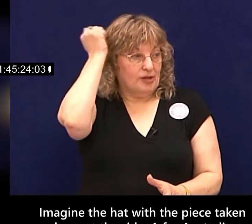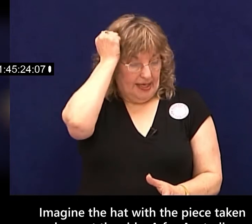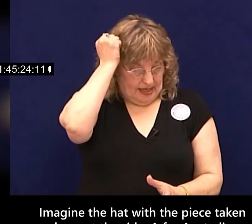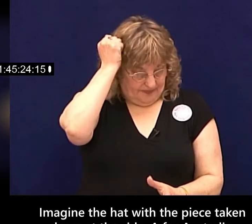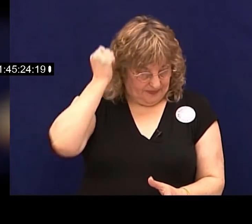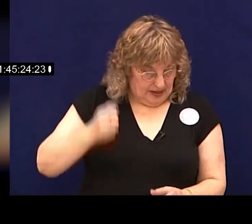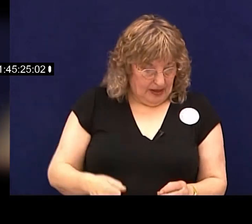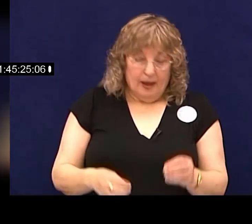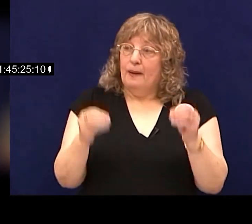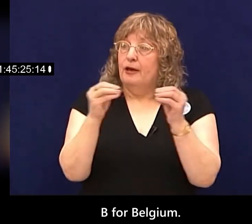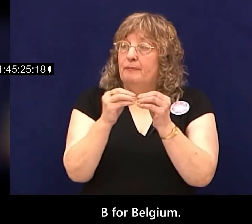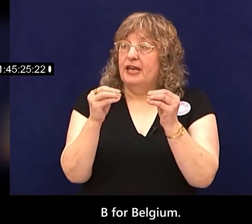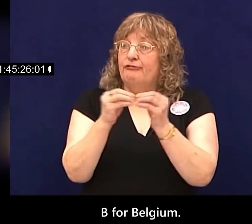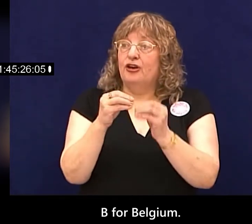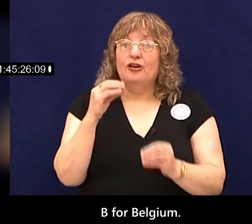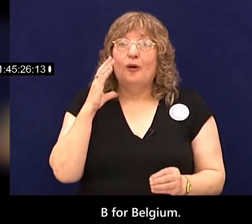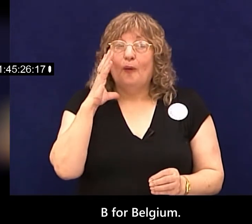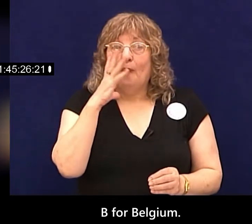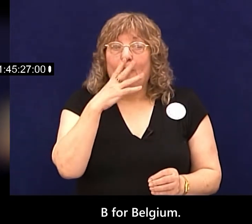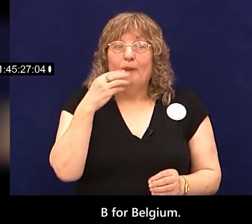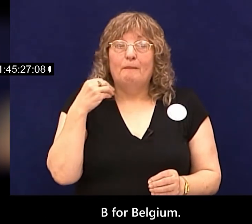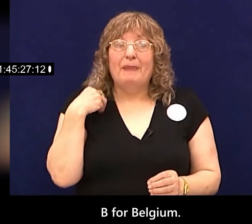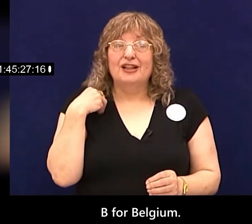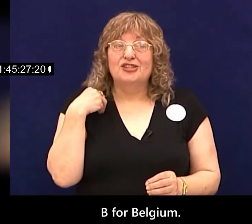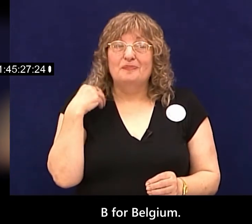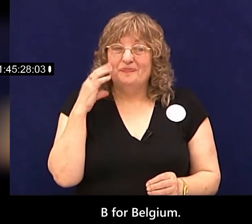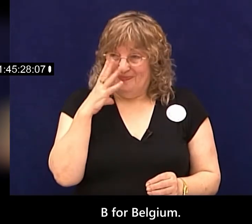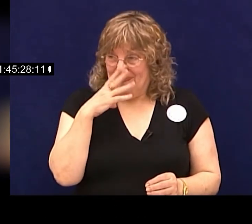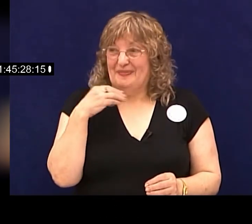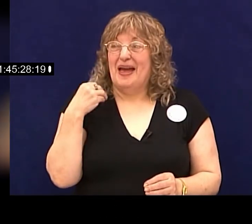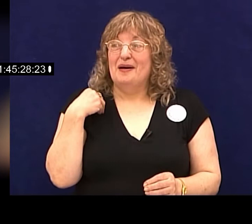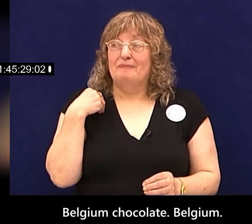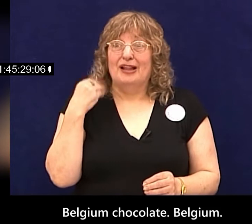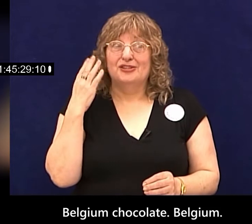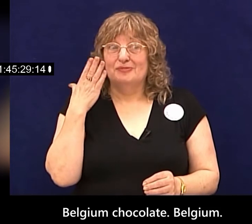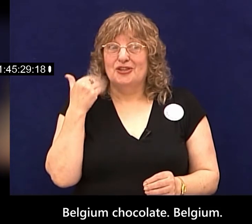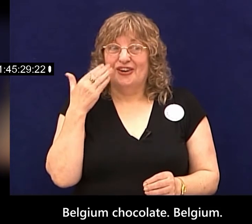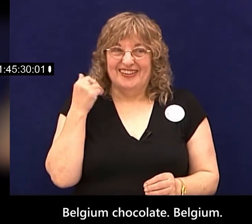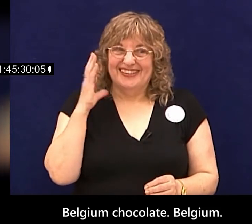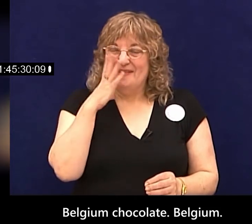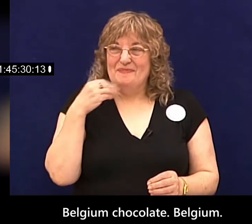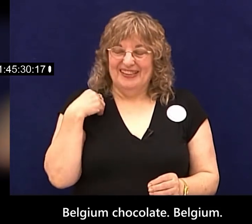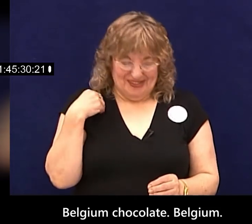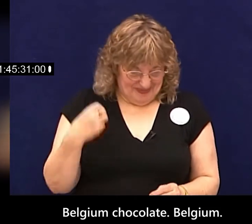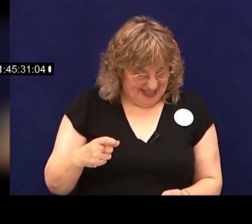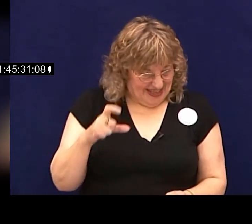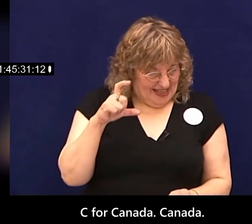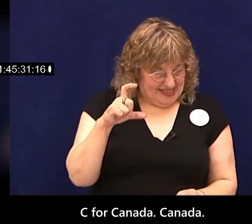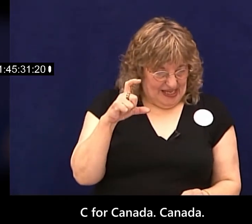Australia. B for Belgium. Belgium chocolate. Belgium. C